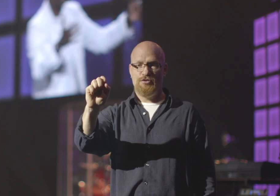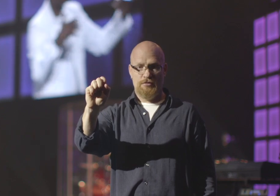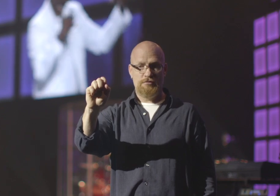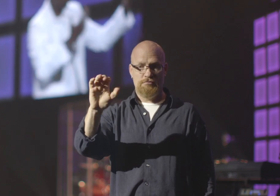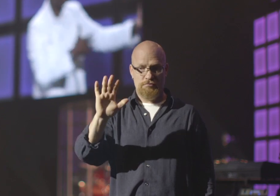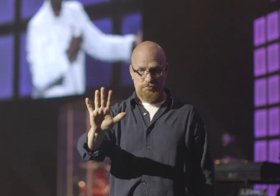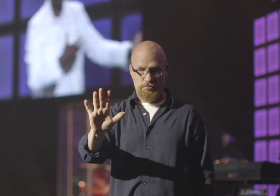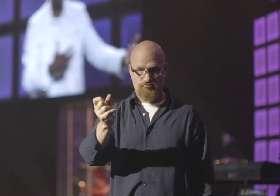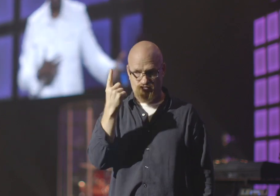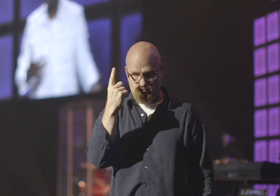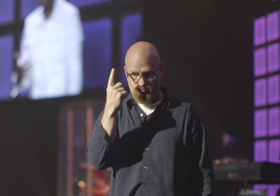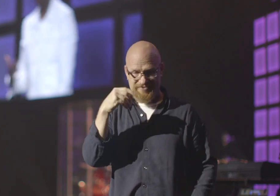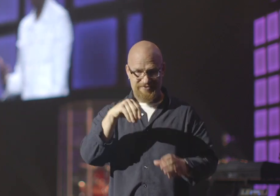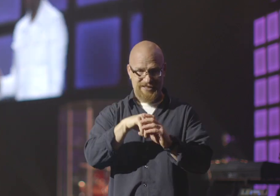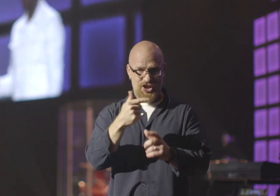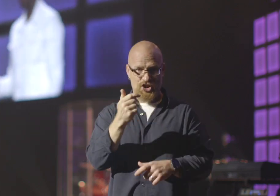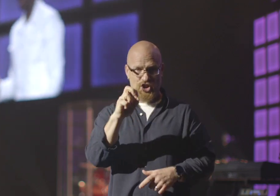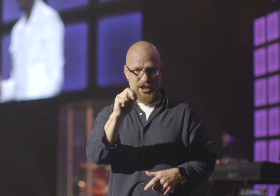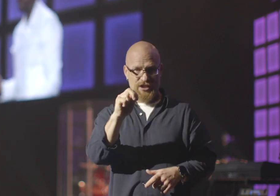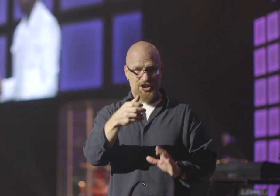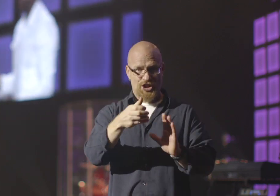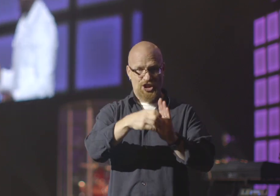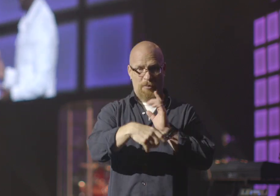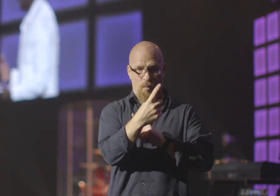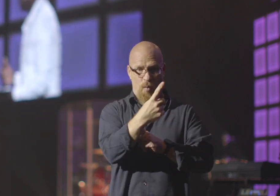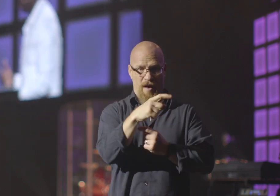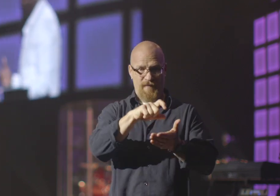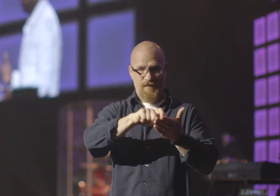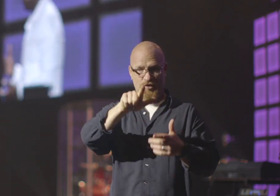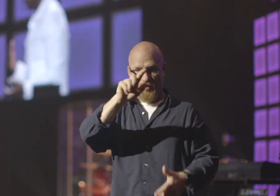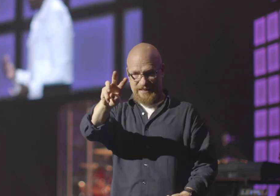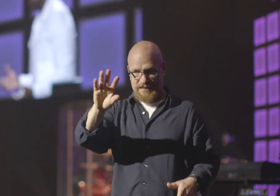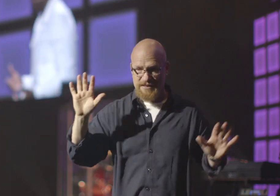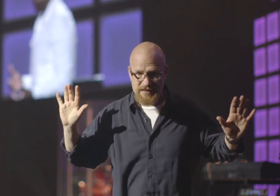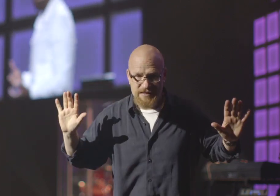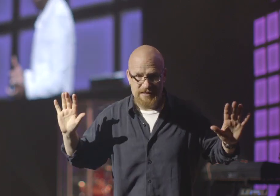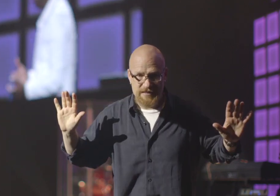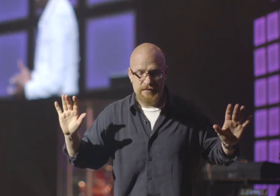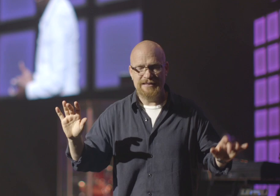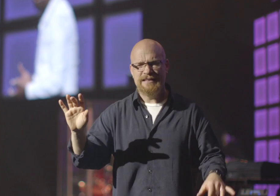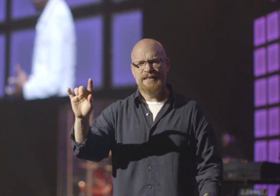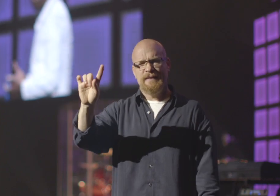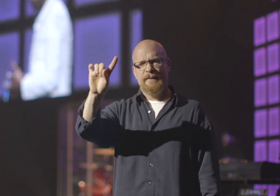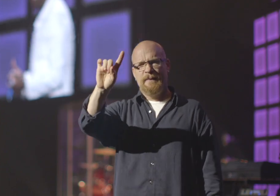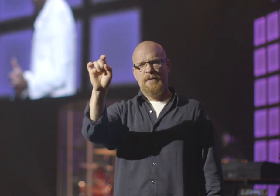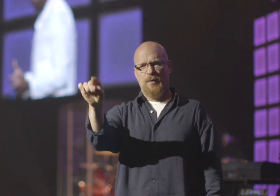likeness of God. You know that's in Genesis chapter 1, verse 26. And so the question comes up,